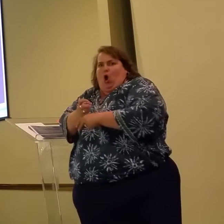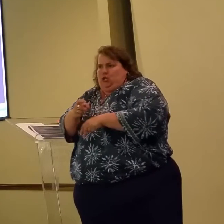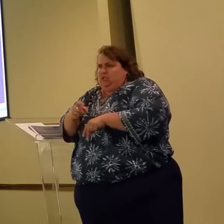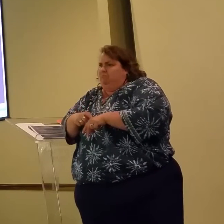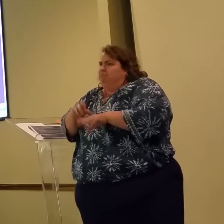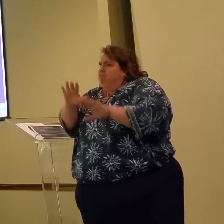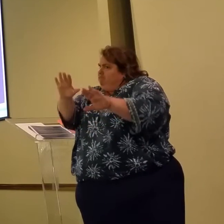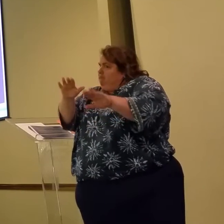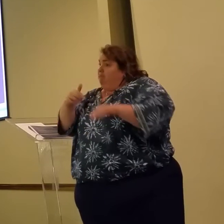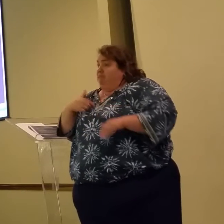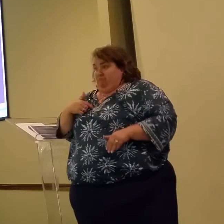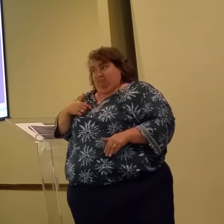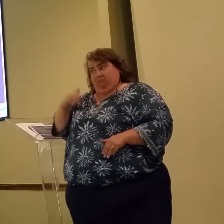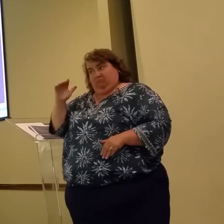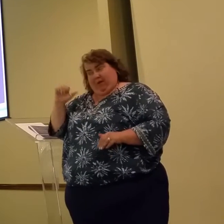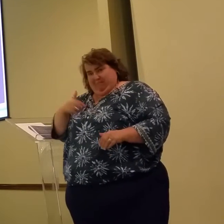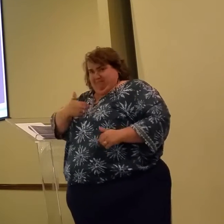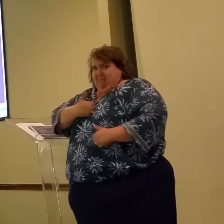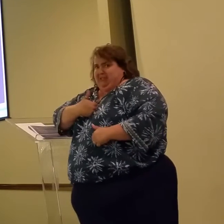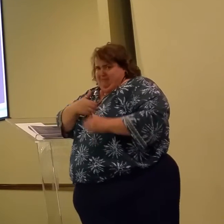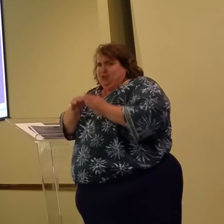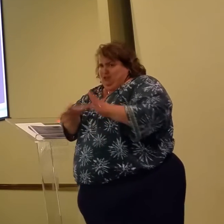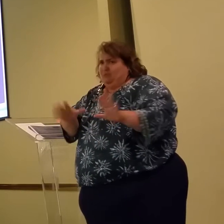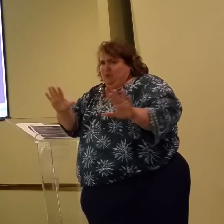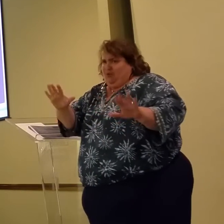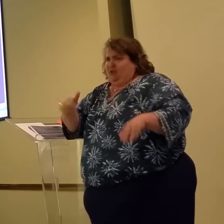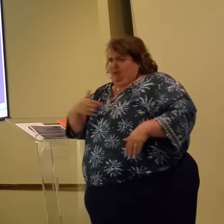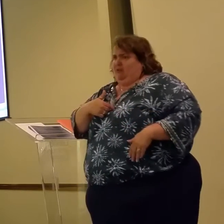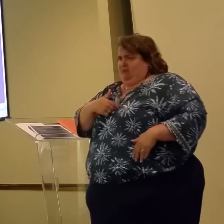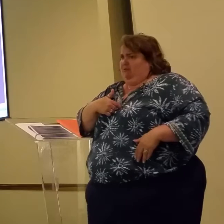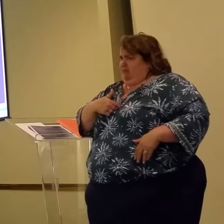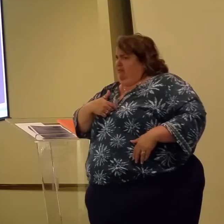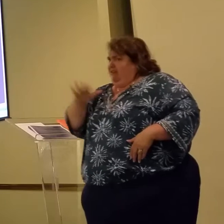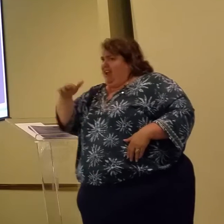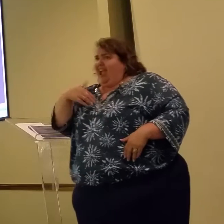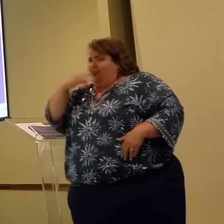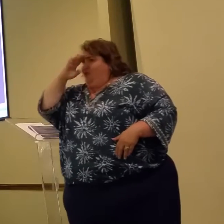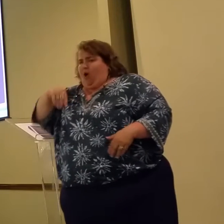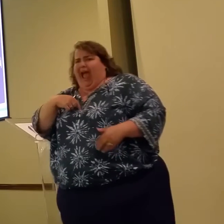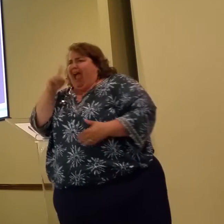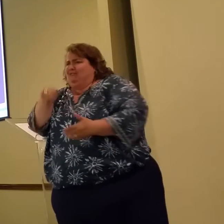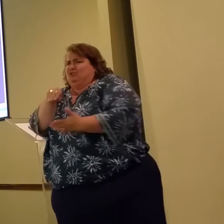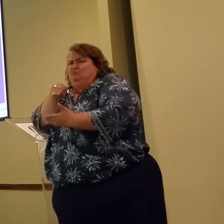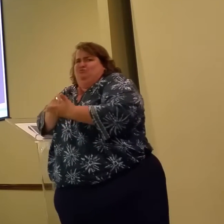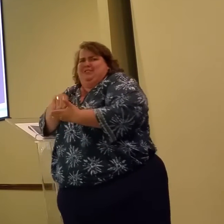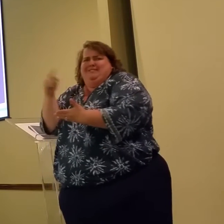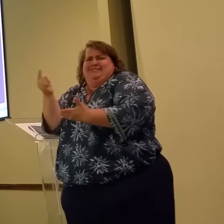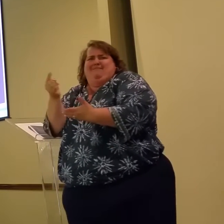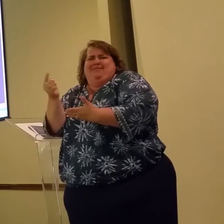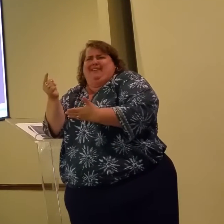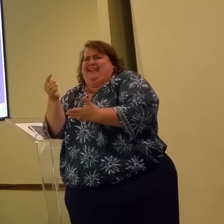And interpreters have a hard time, I include myself in this because I am an interpreter. I always have to